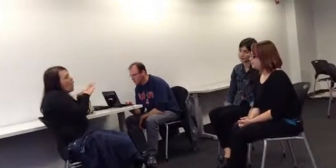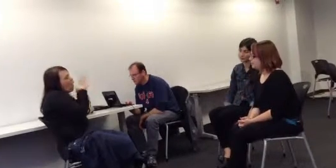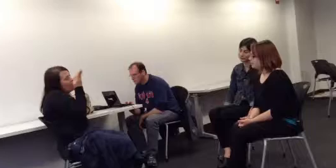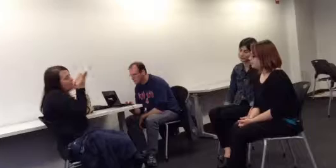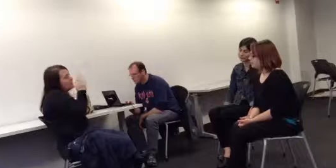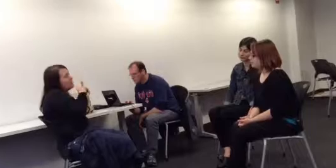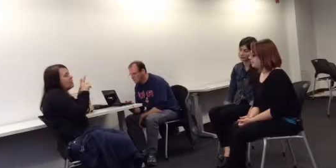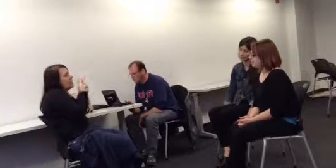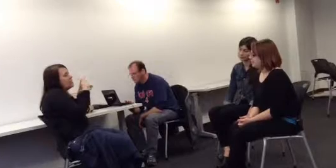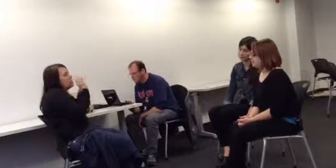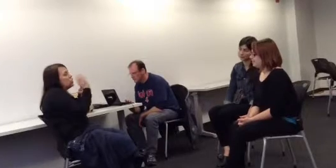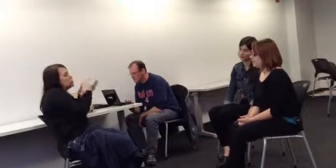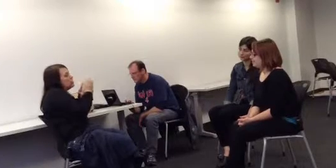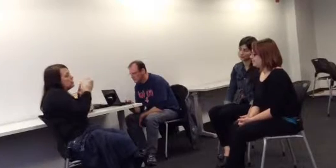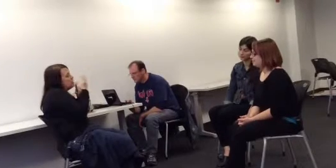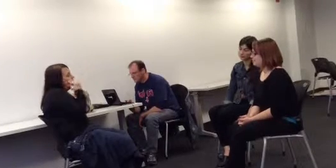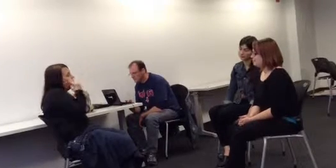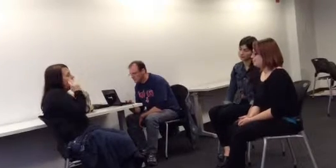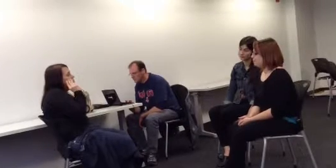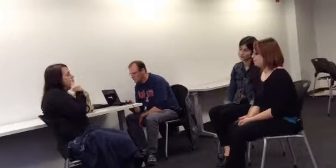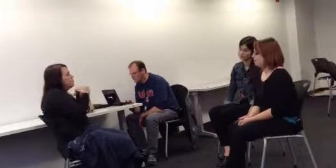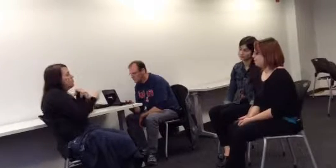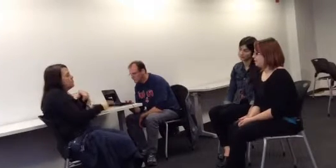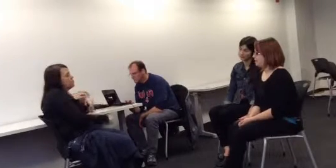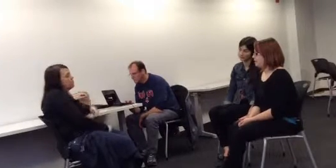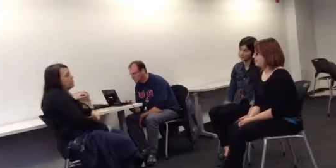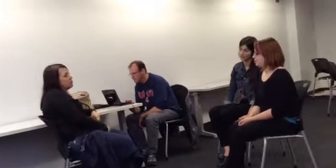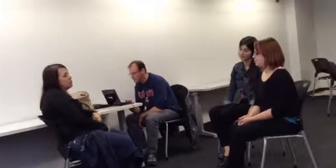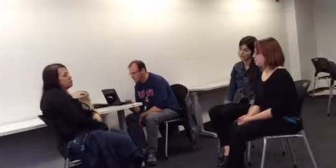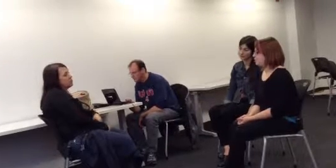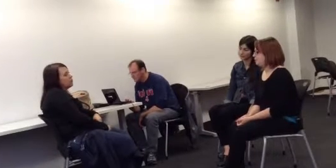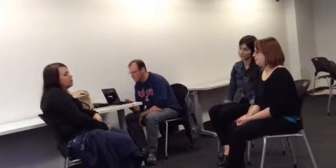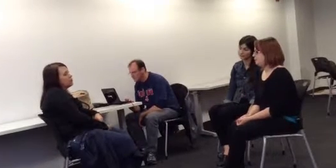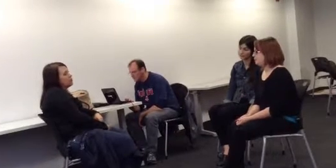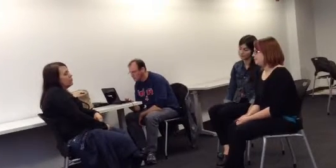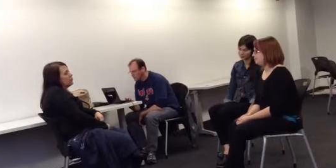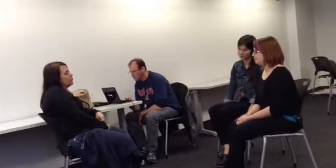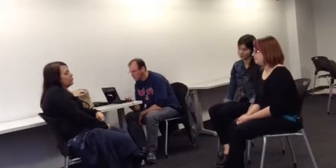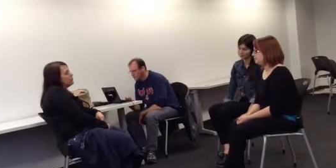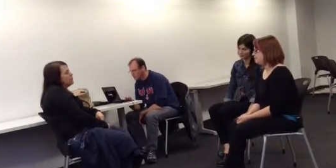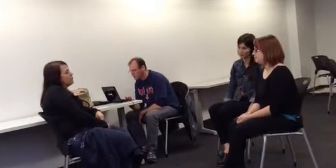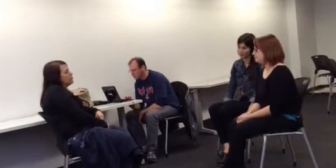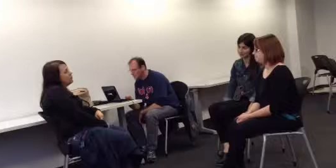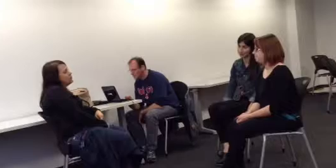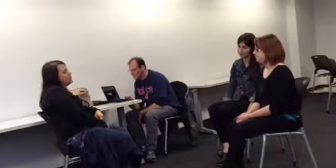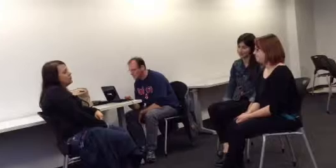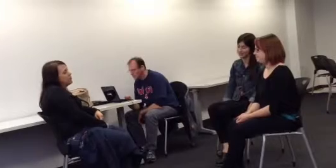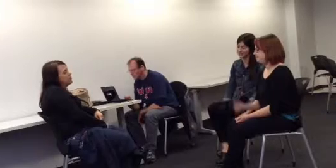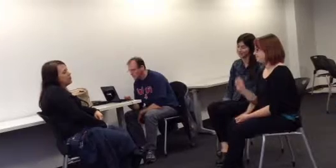Cool. It sounds like you're open to a lot of different cultures and experiences. Yeah.